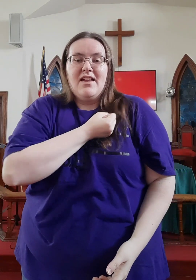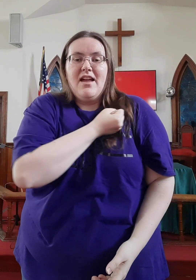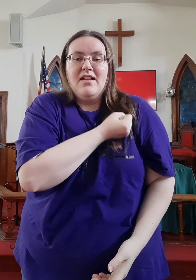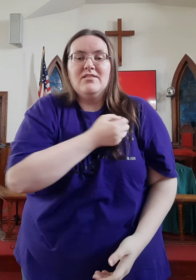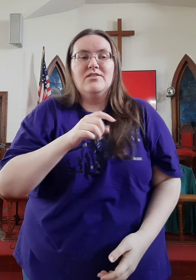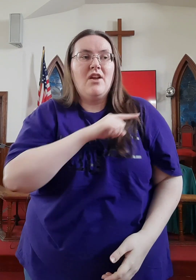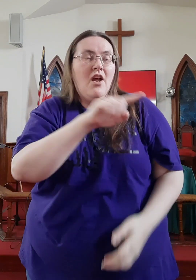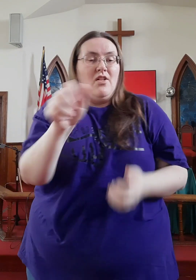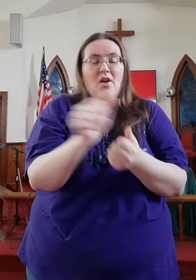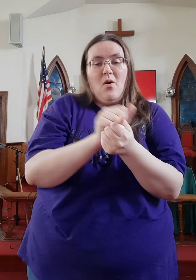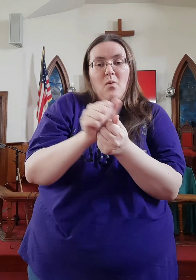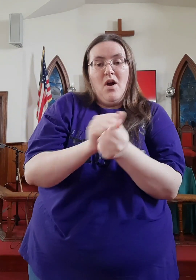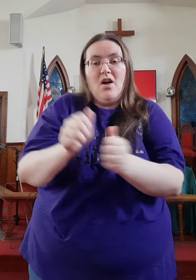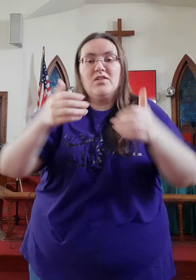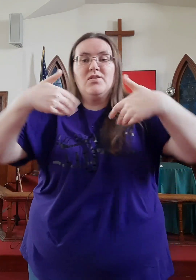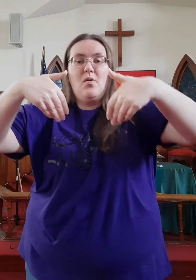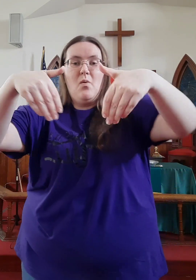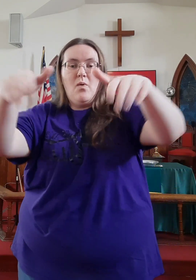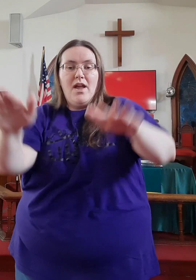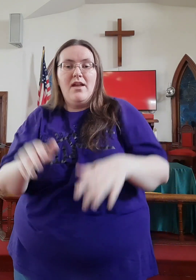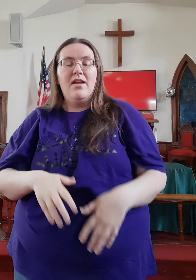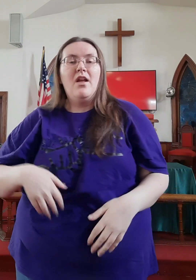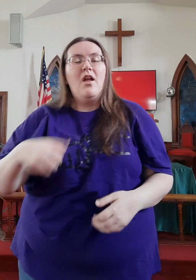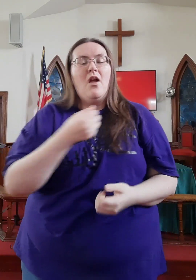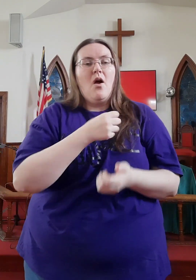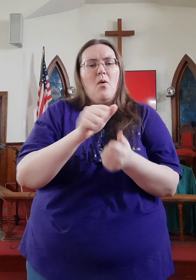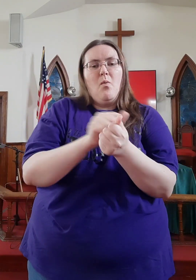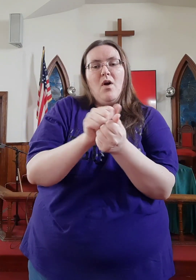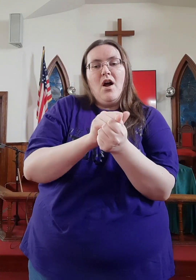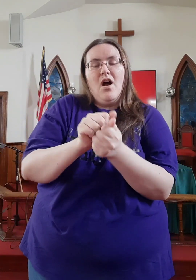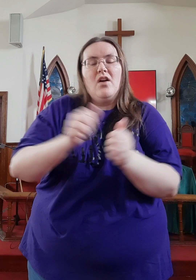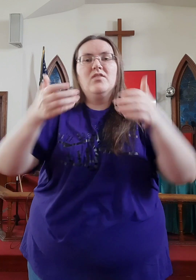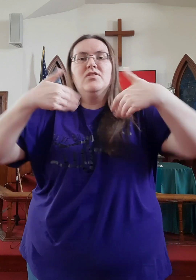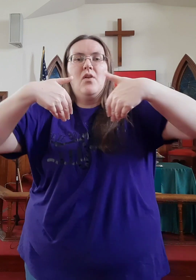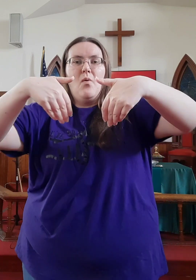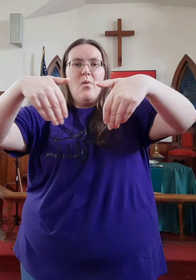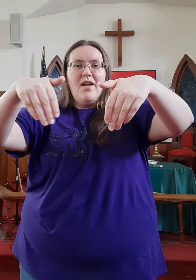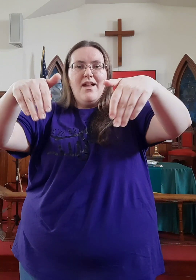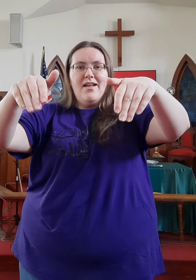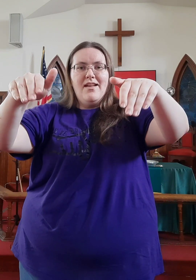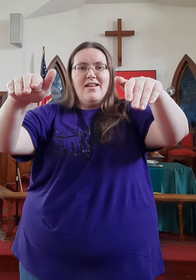Away.